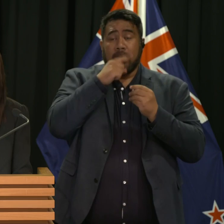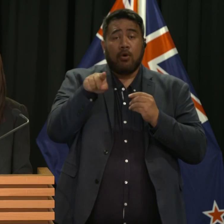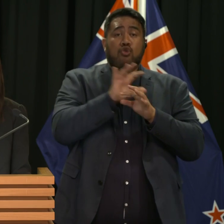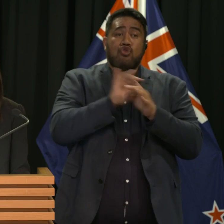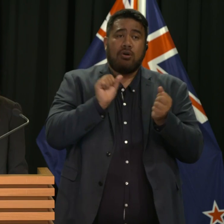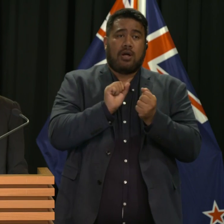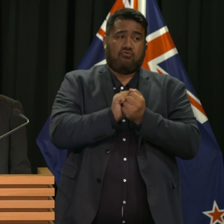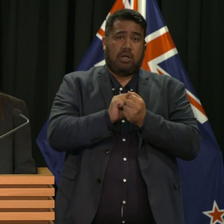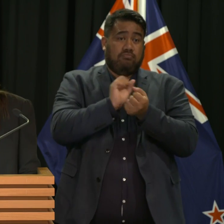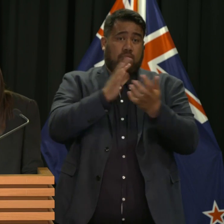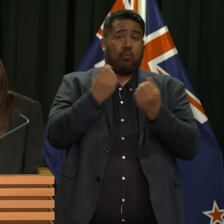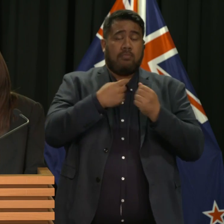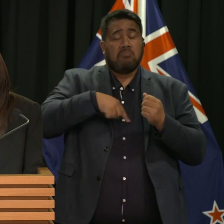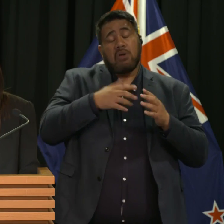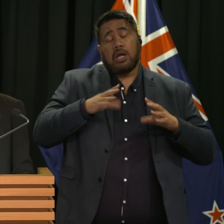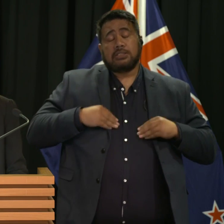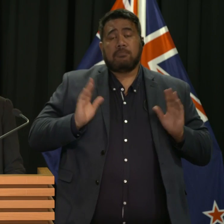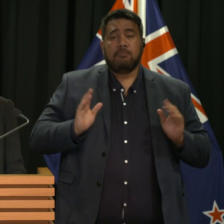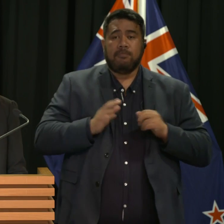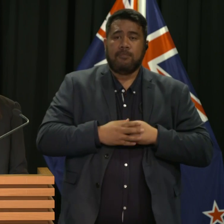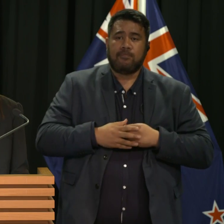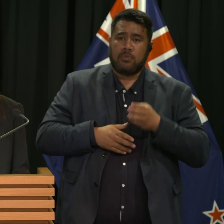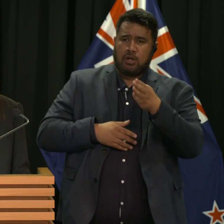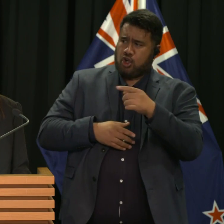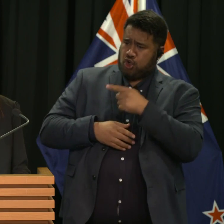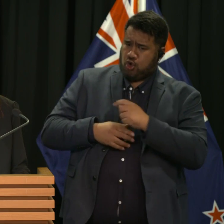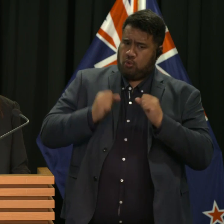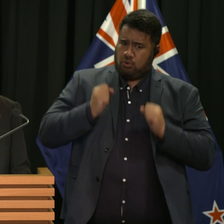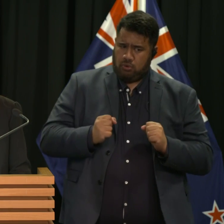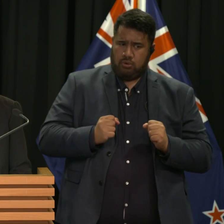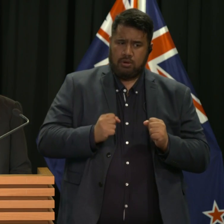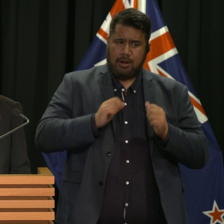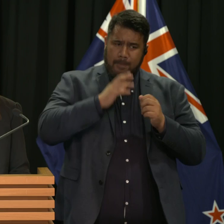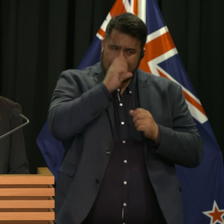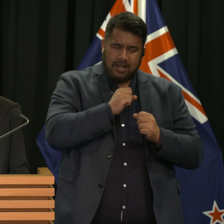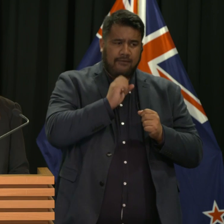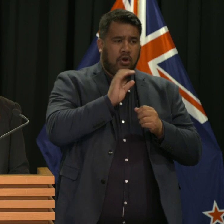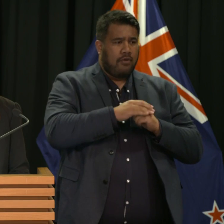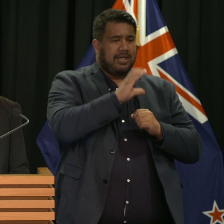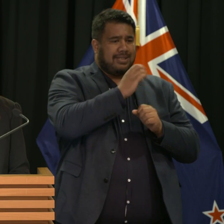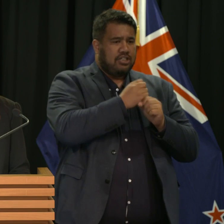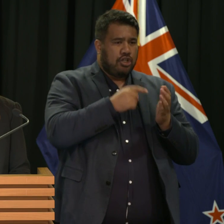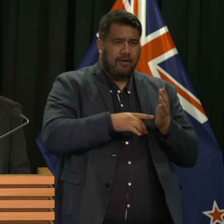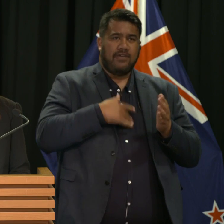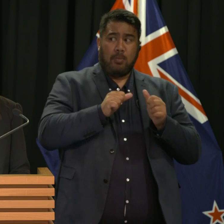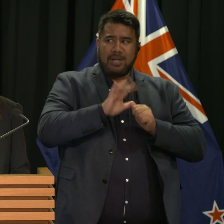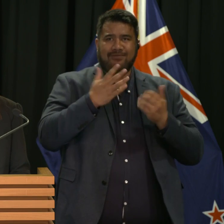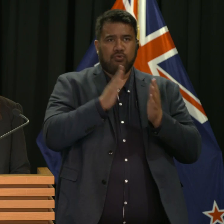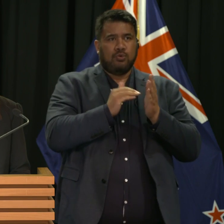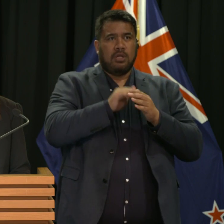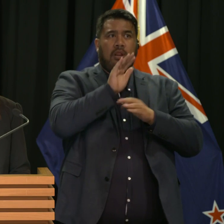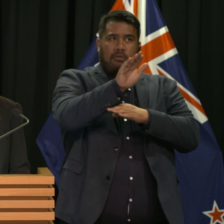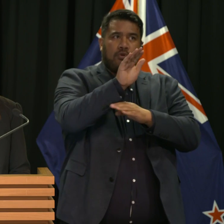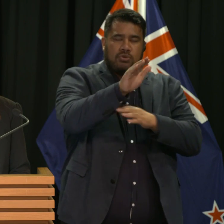and I accept that. Stacey. If you clearly believe in a capital gains tax and believe that it could be the best thing long term for New